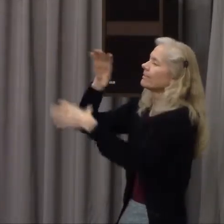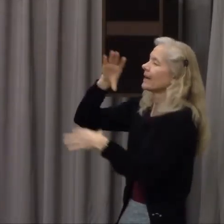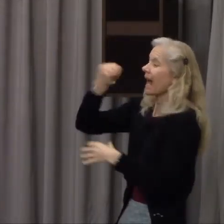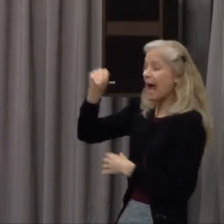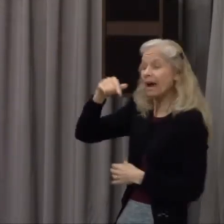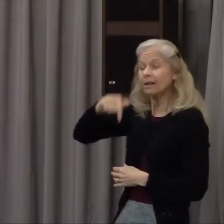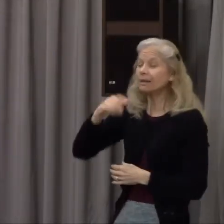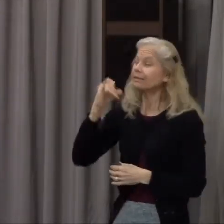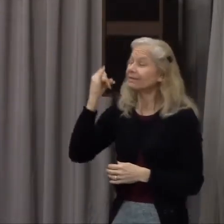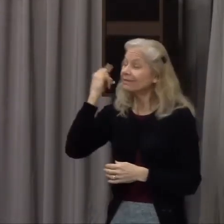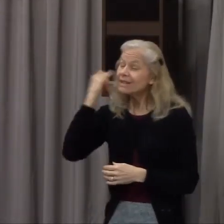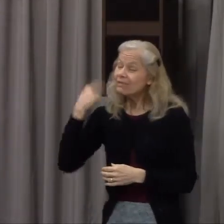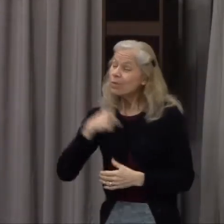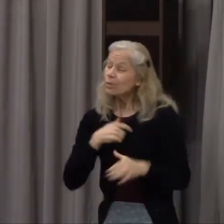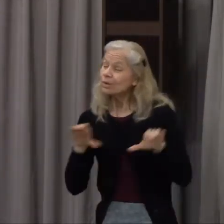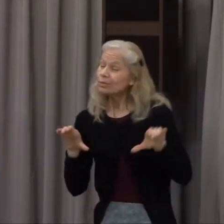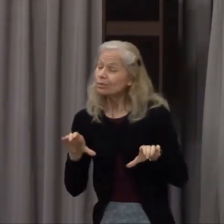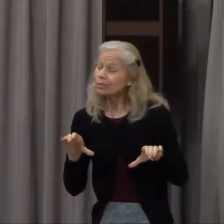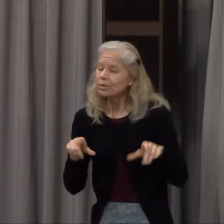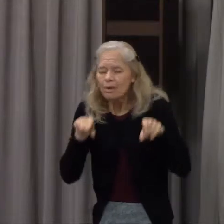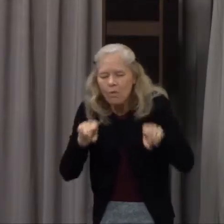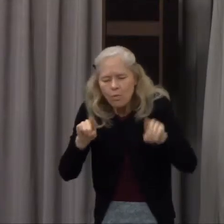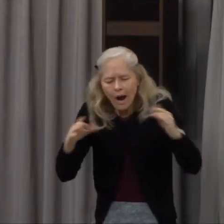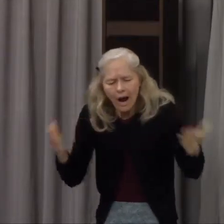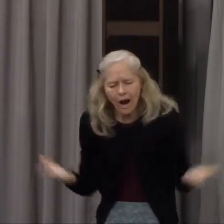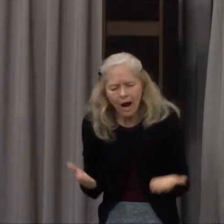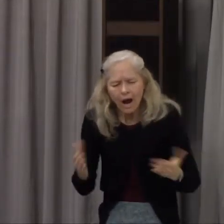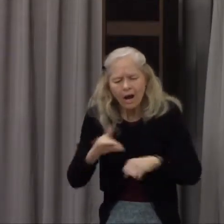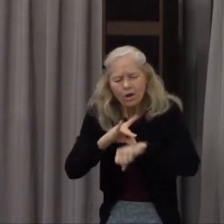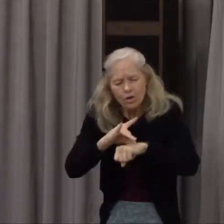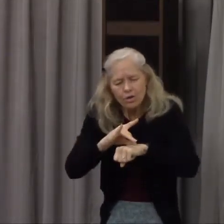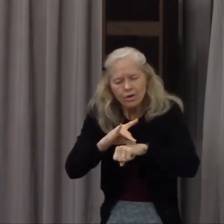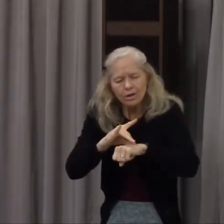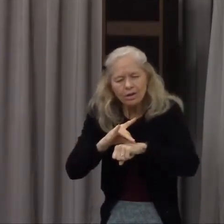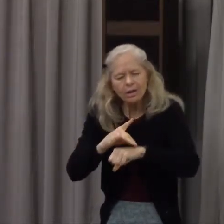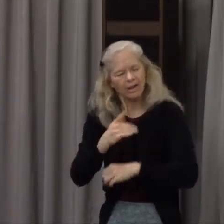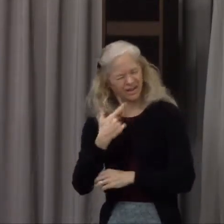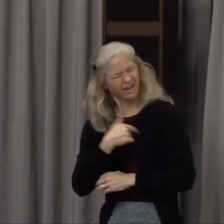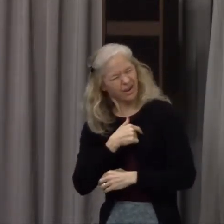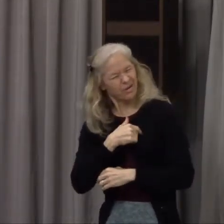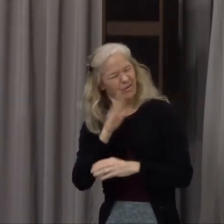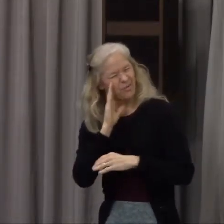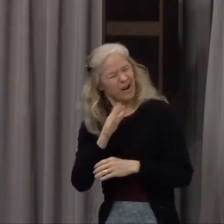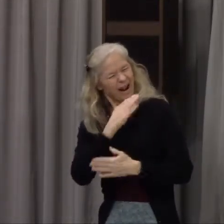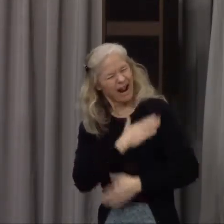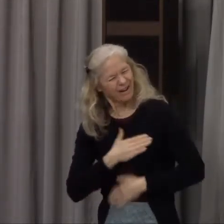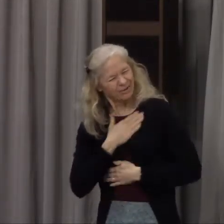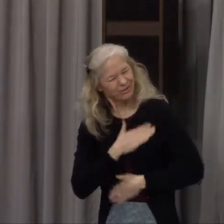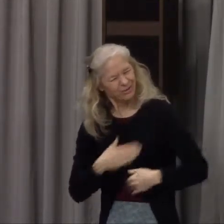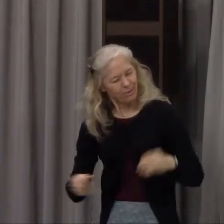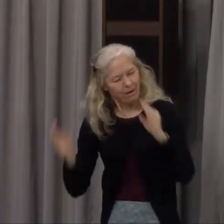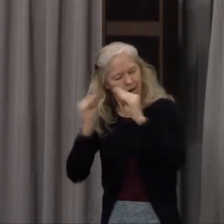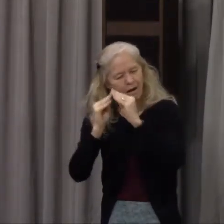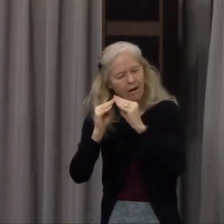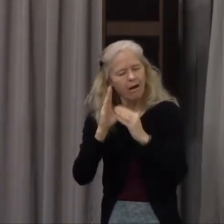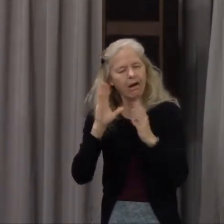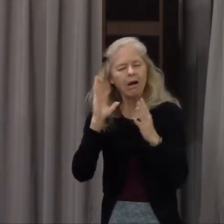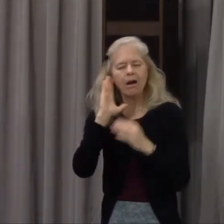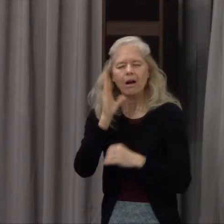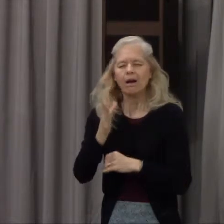And so, Father, we thank you, and we praise you, and use us for your glory. Mm-hmm. Do in our hearts what needs to be done.